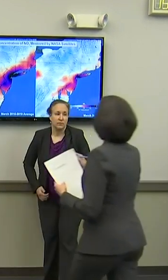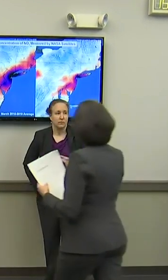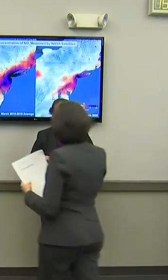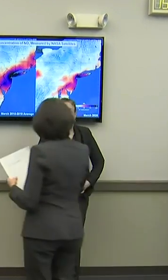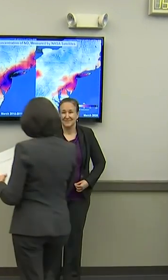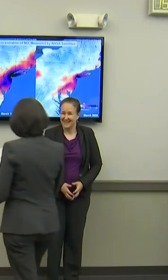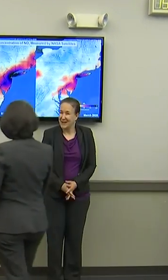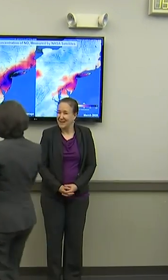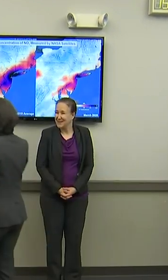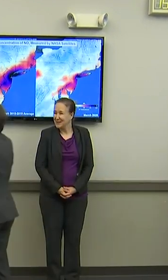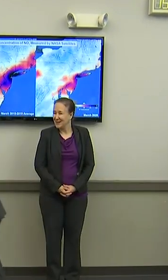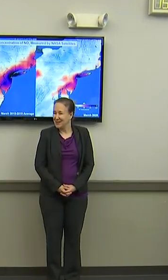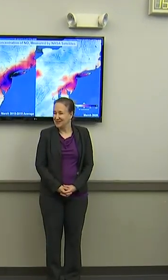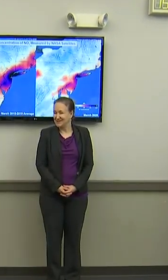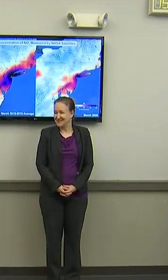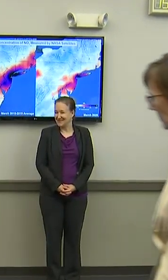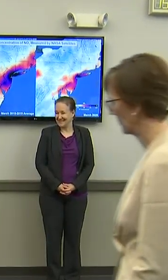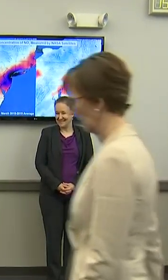place.